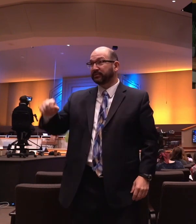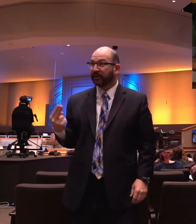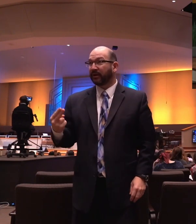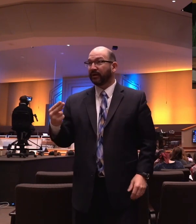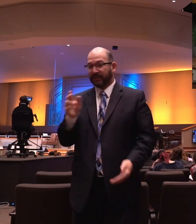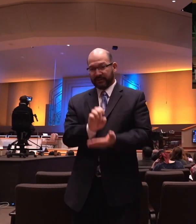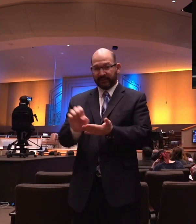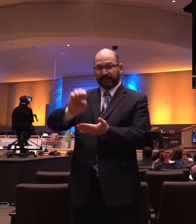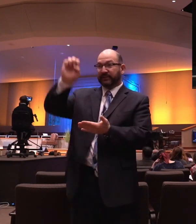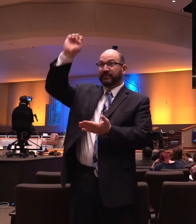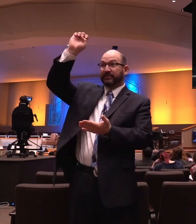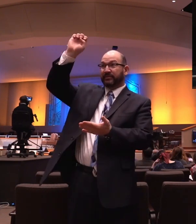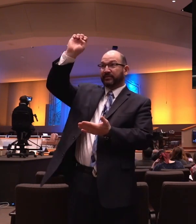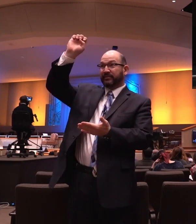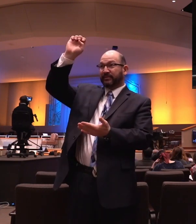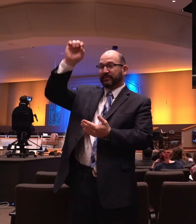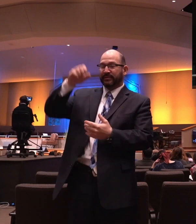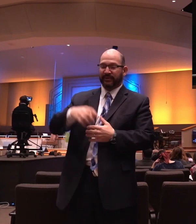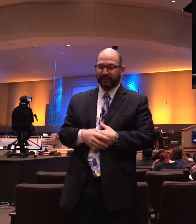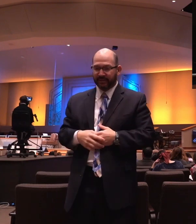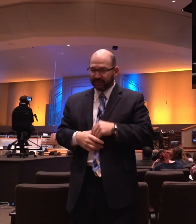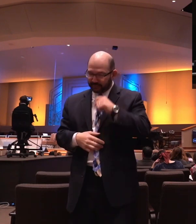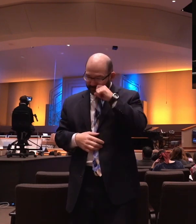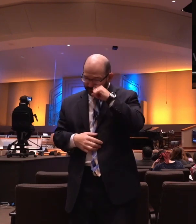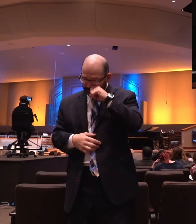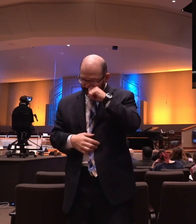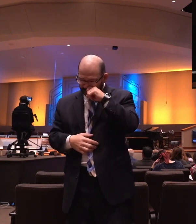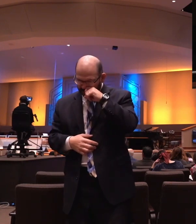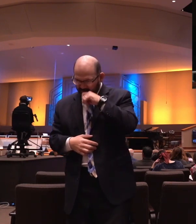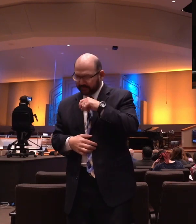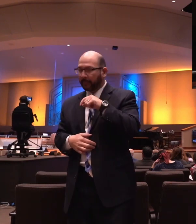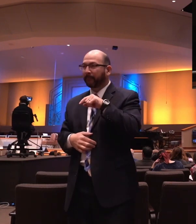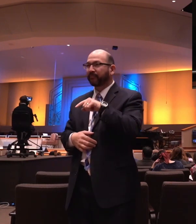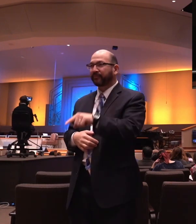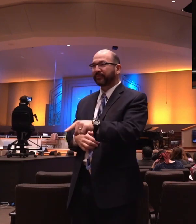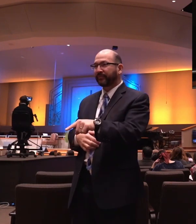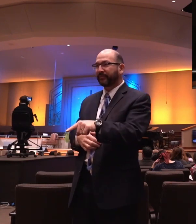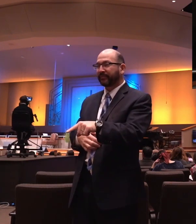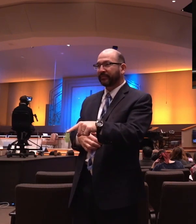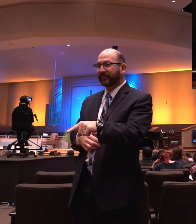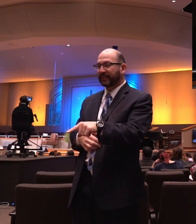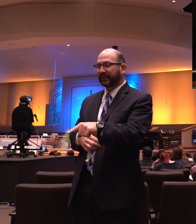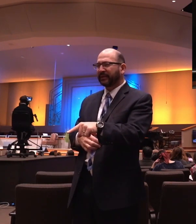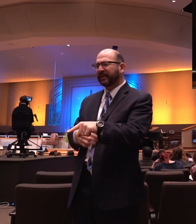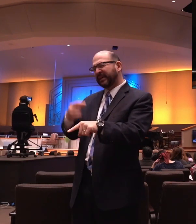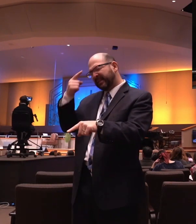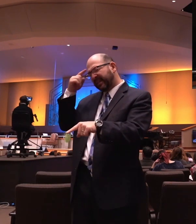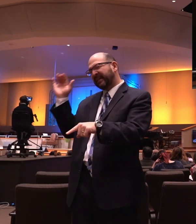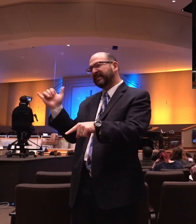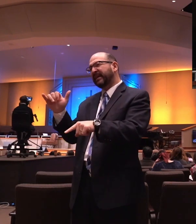I don't know why, but in my mind, Elijah looks exactly like Lester Roloff.